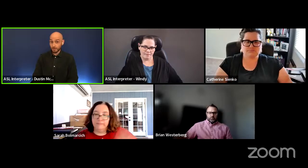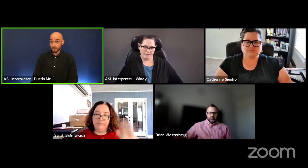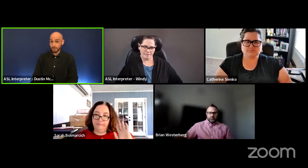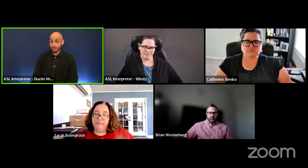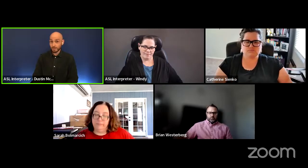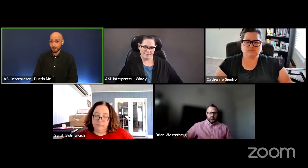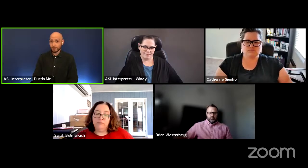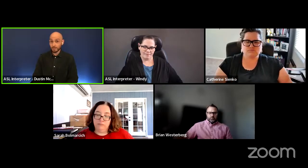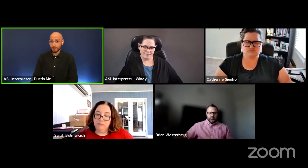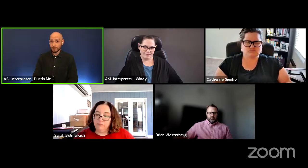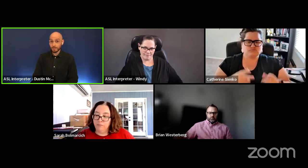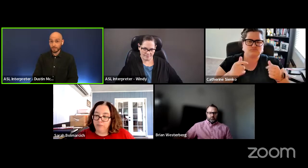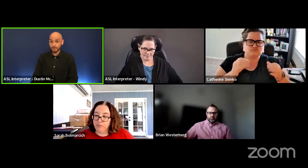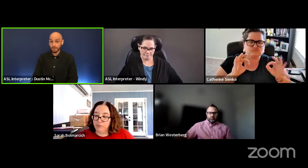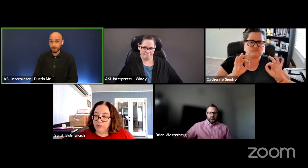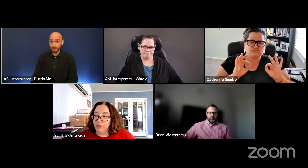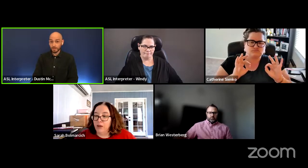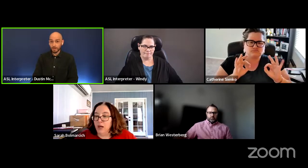Sarah?